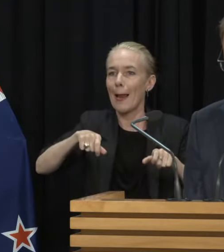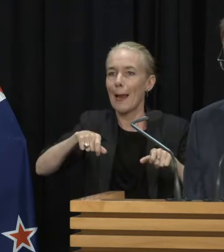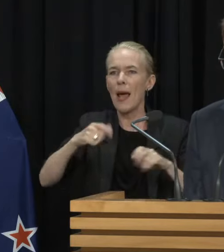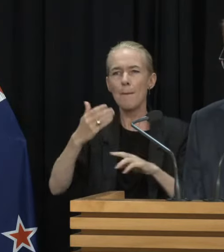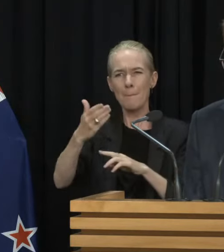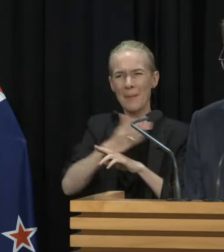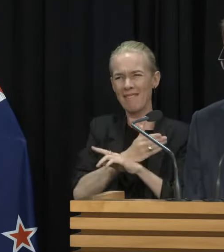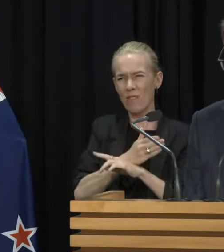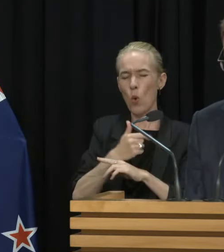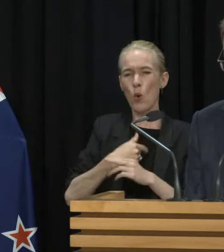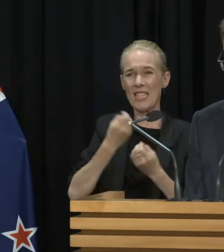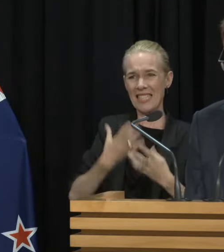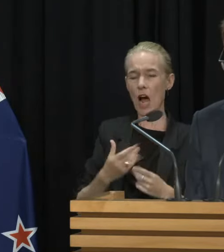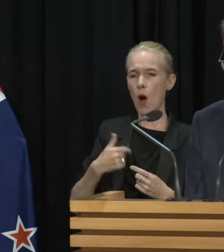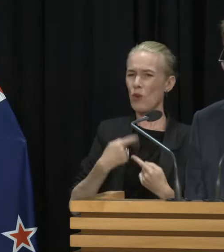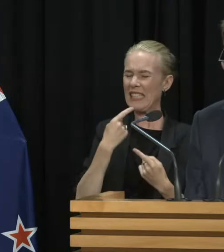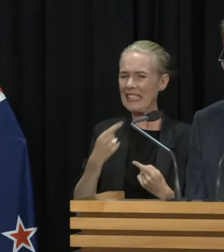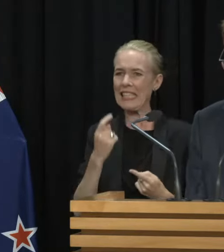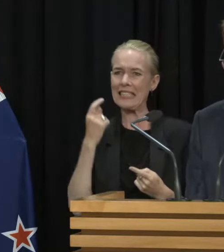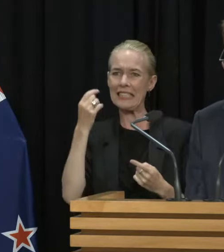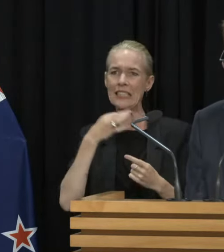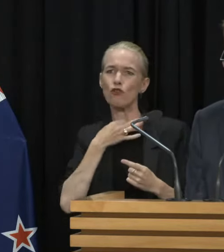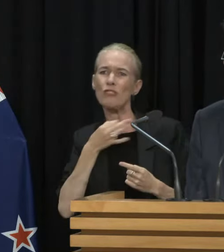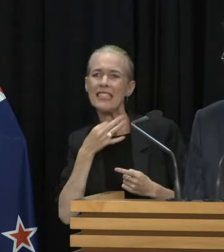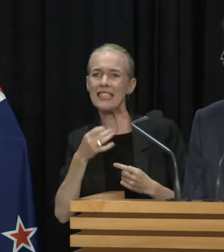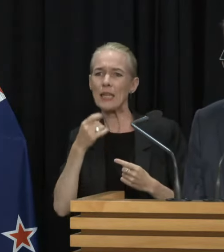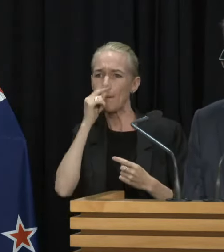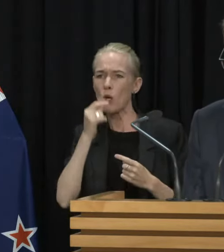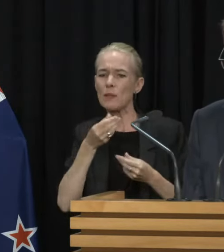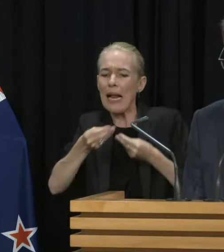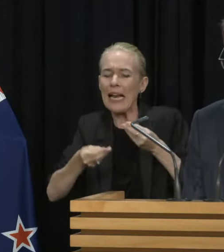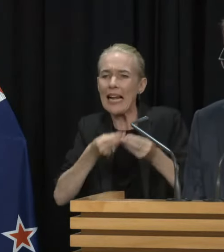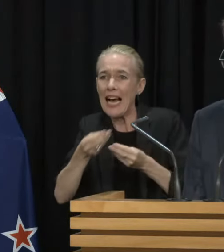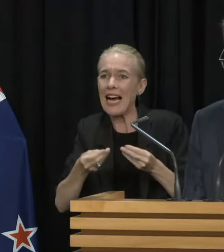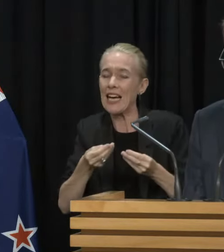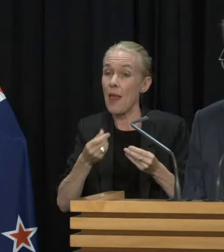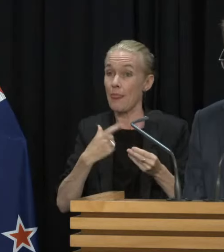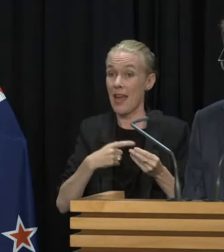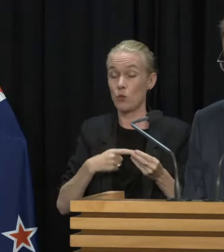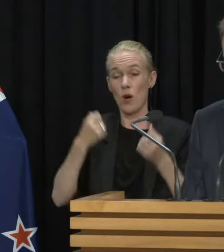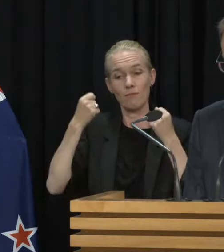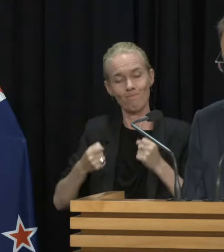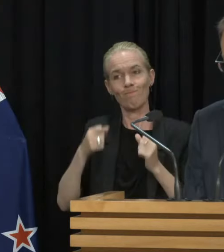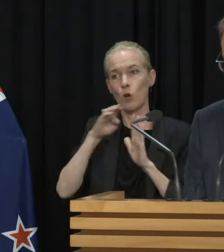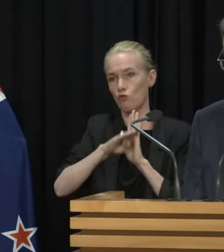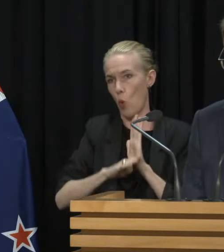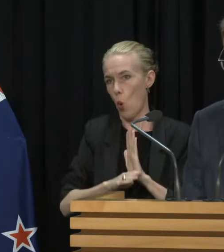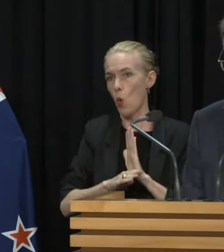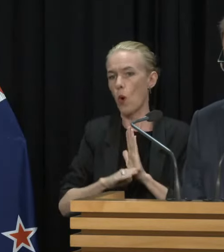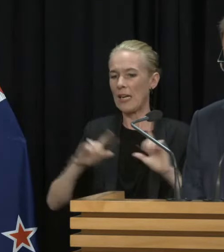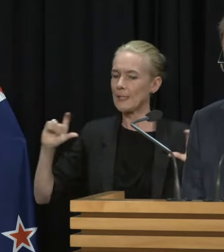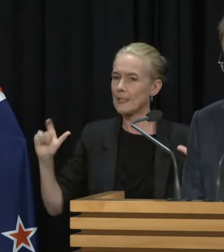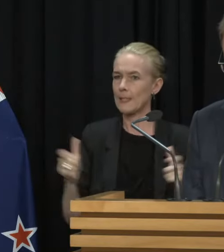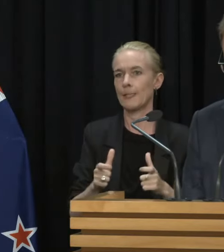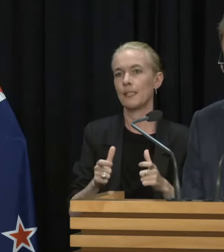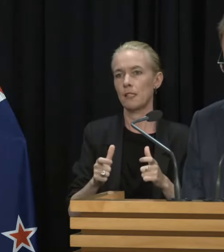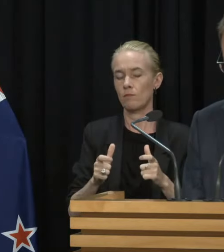more cases, which is why we've continued to act cautiously when it comes to this particular school